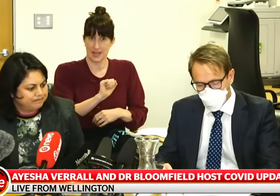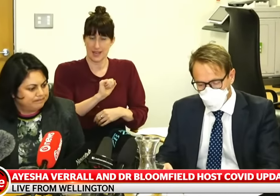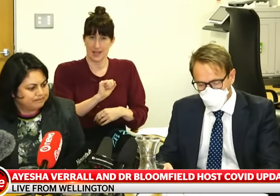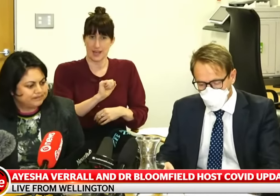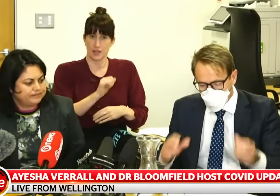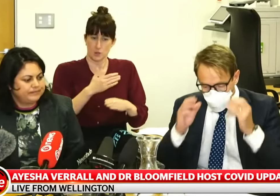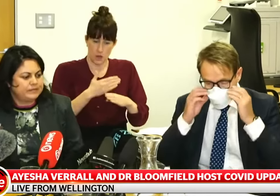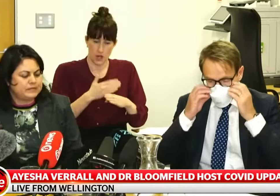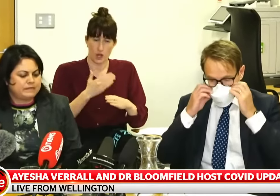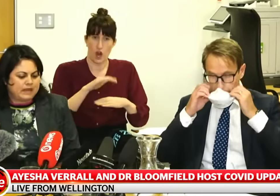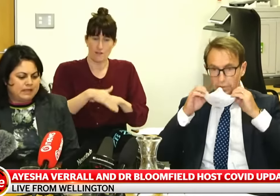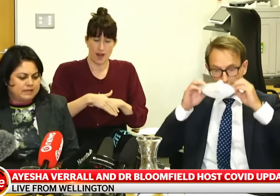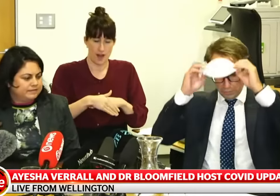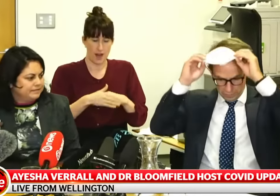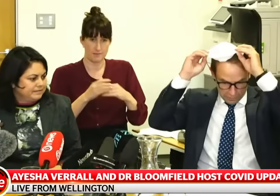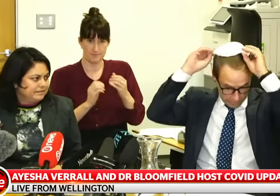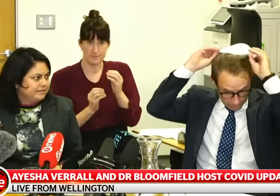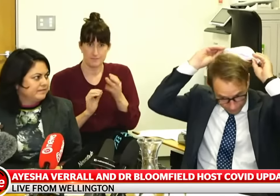variants.